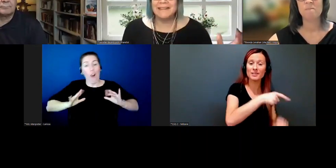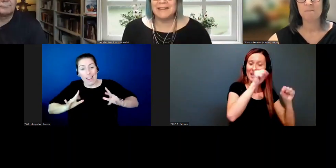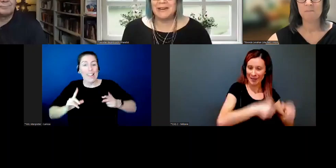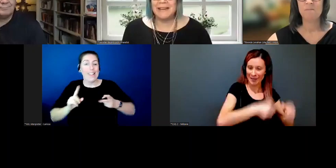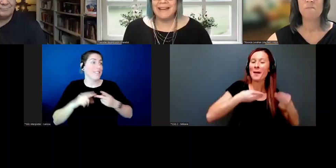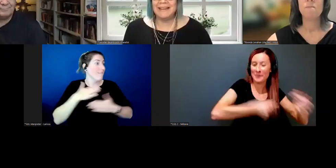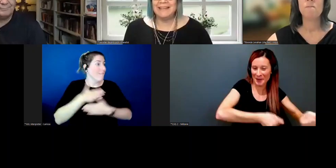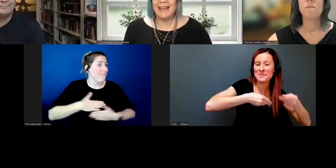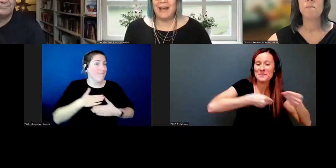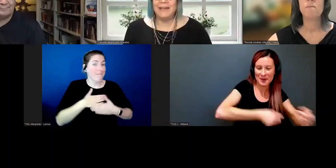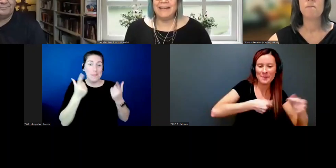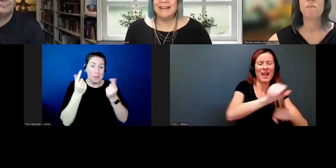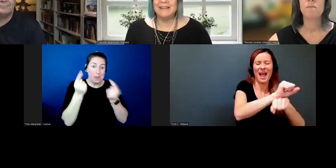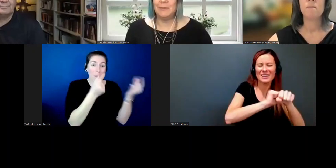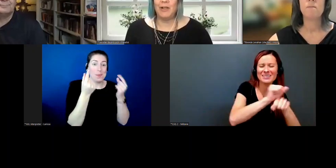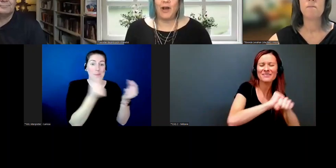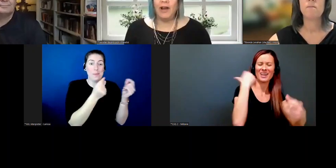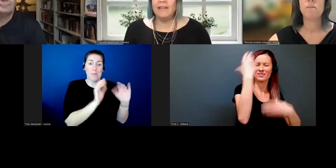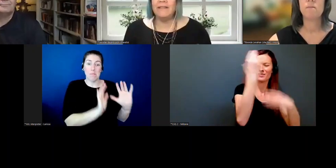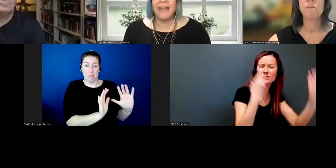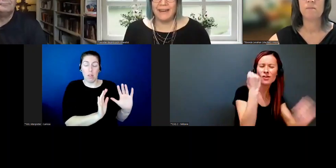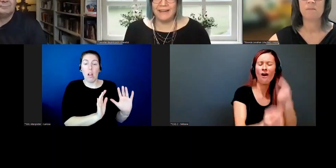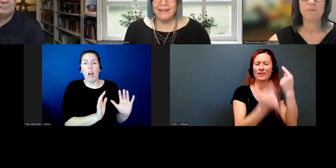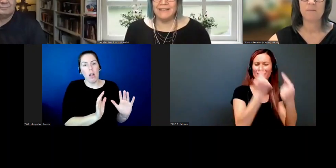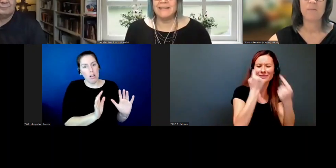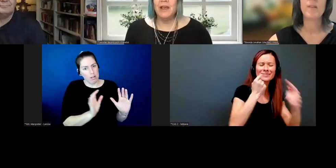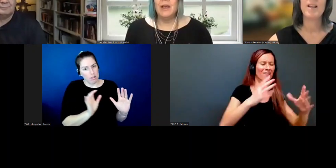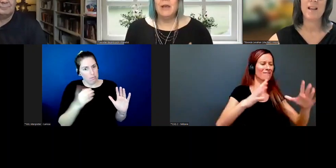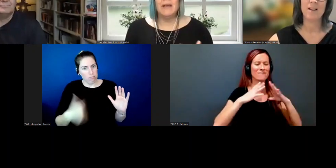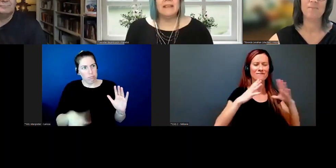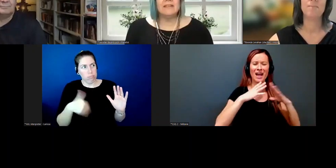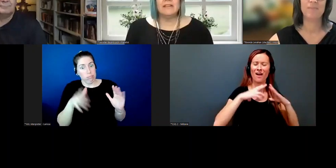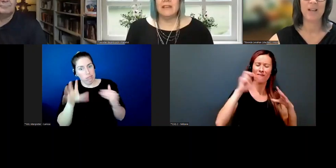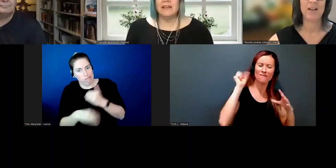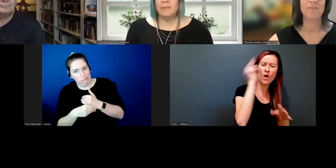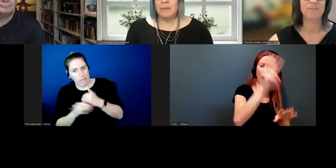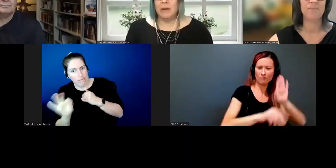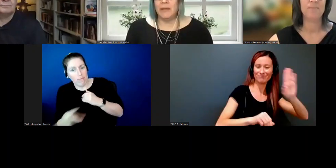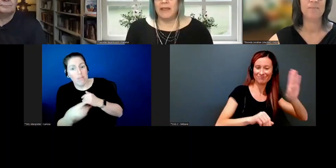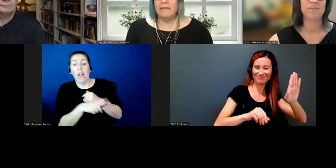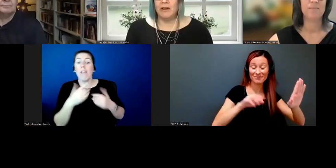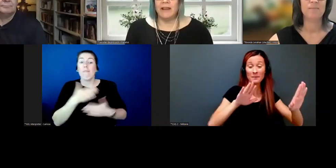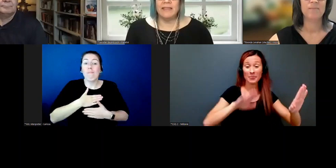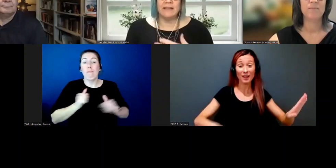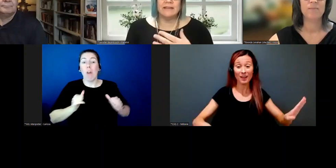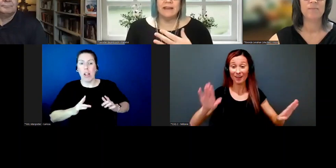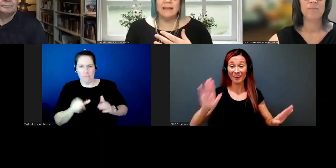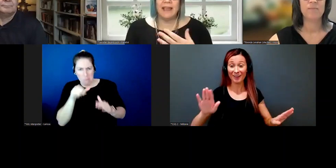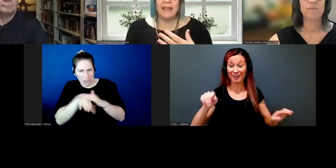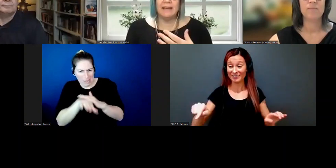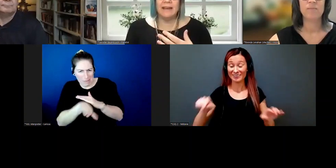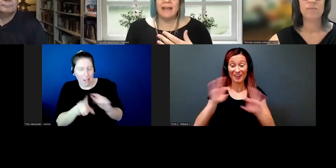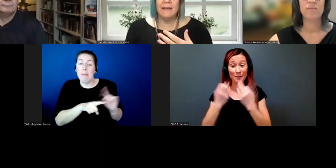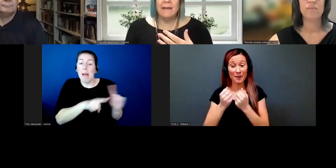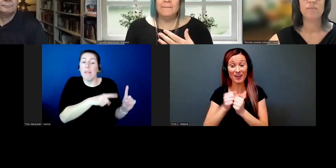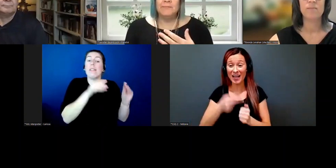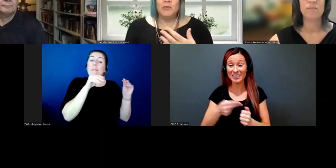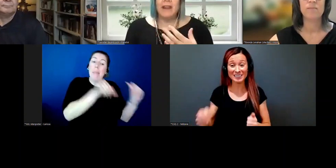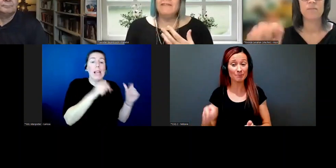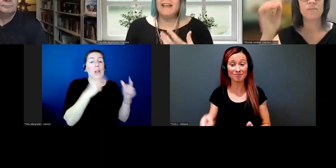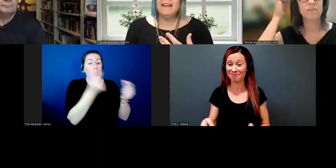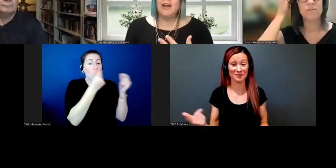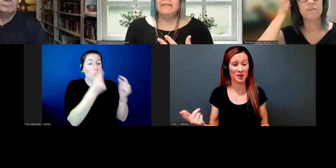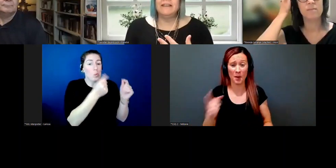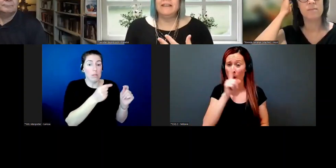even necessarily getting into how inaccessible all of that is. But these are things that people are paying for. And I think in Canada, what